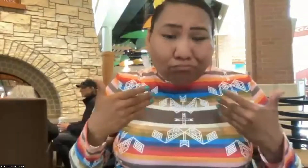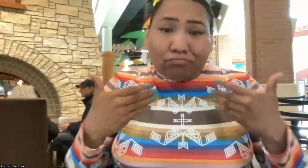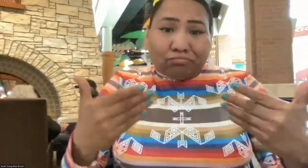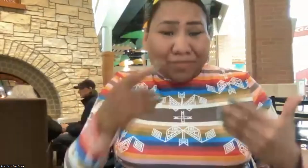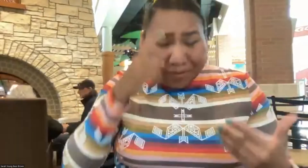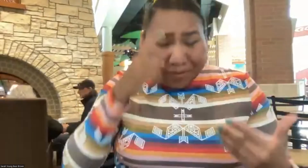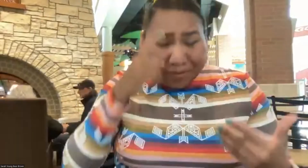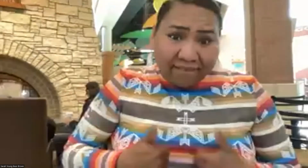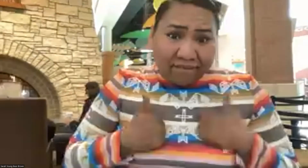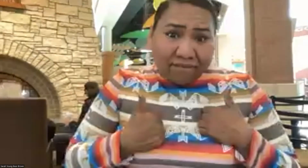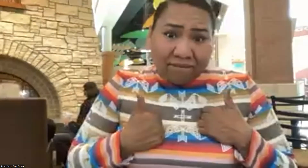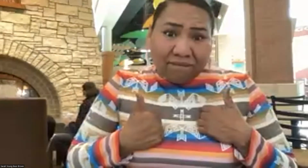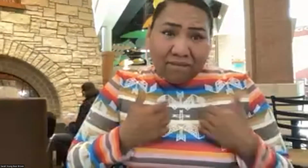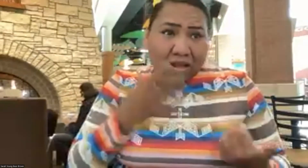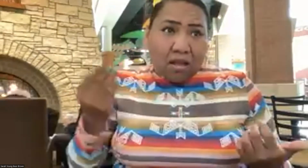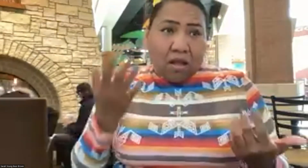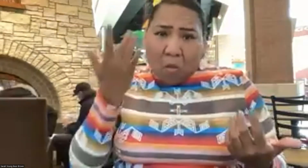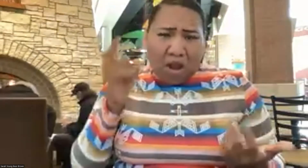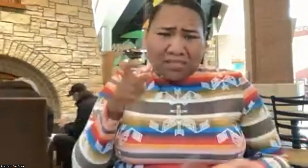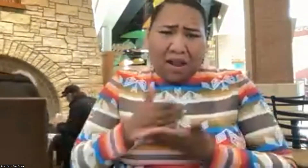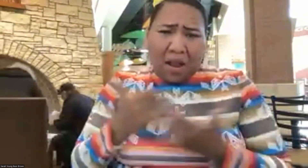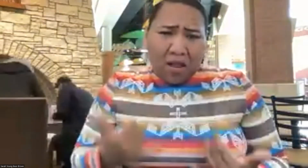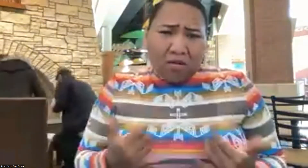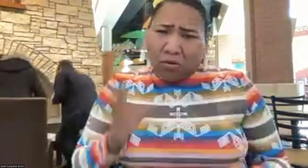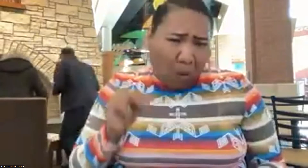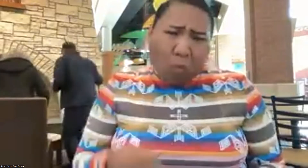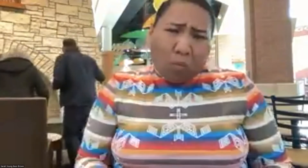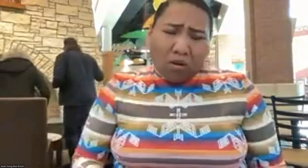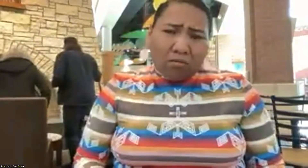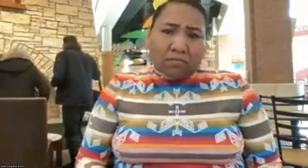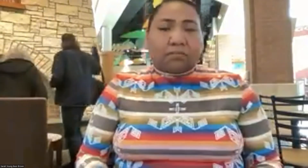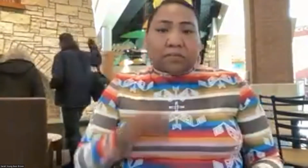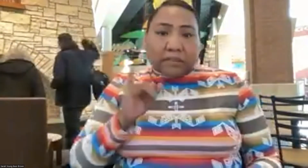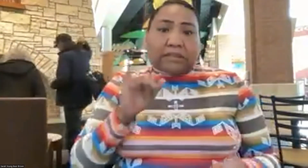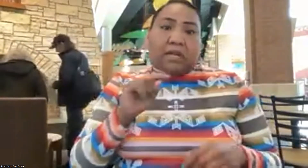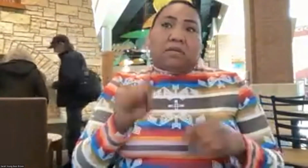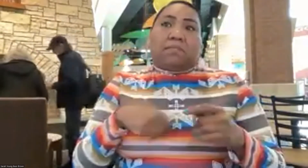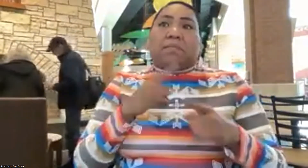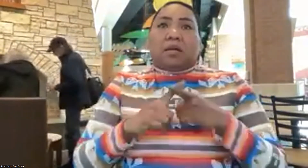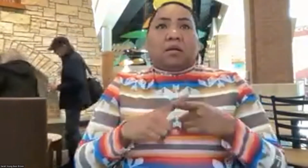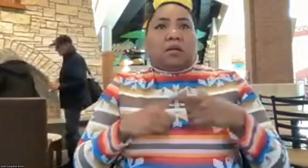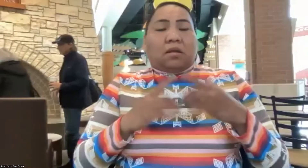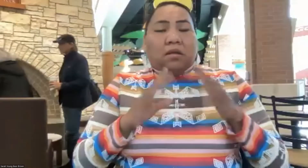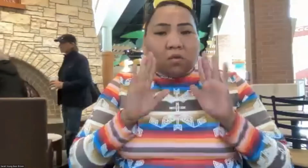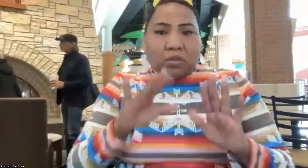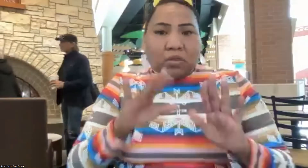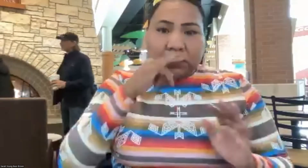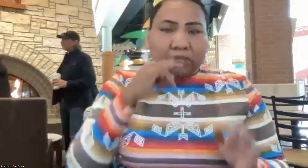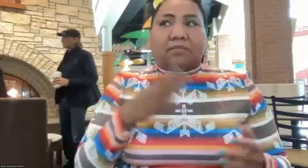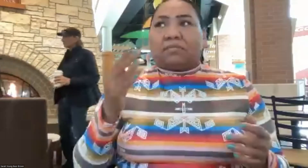But I did learn how to walk forward with my children. And that journey forward hasn't